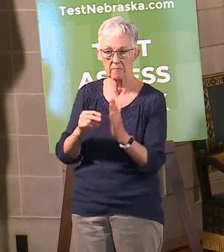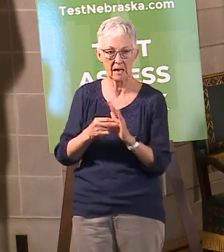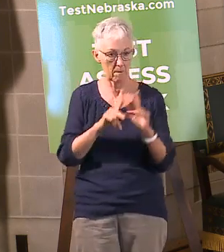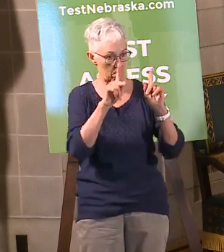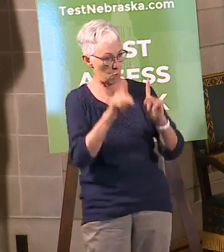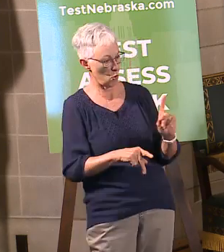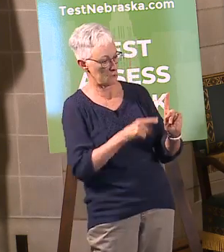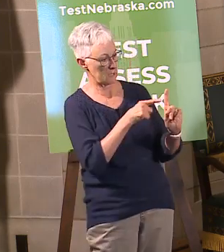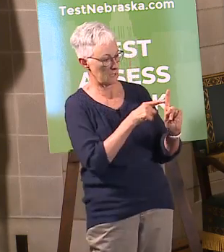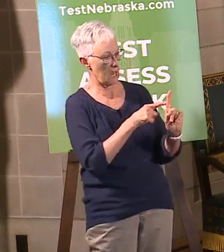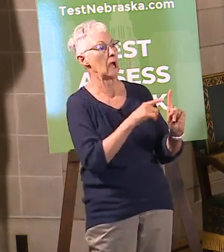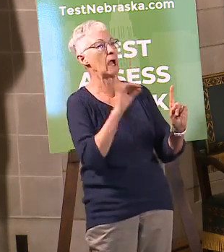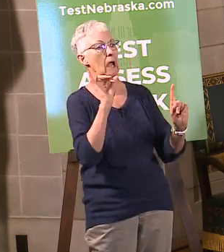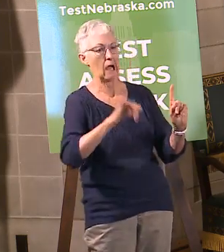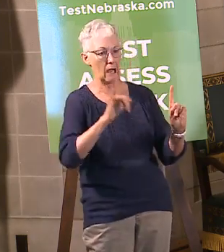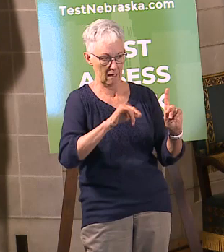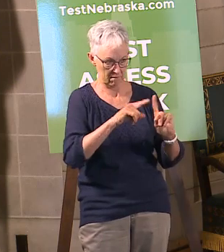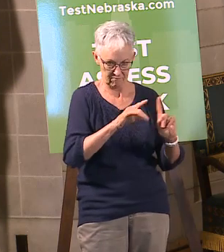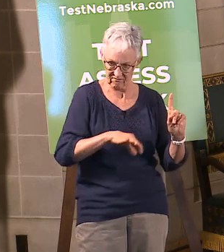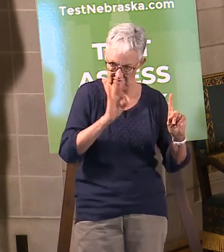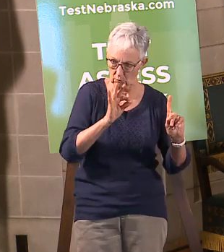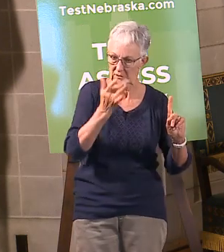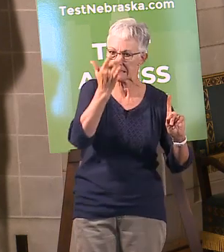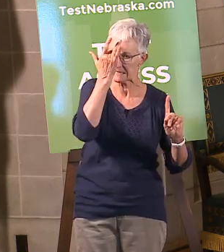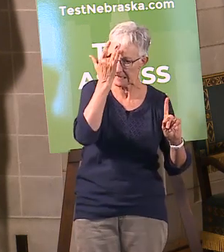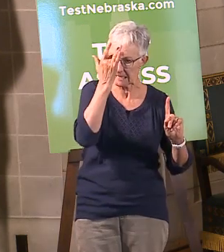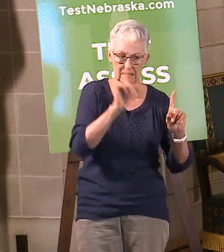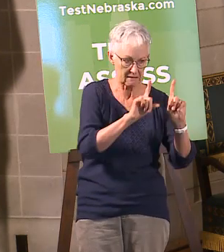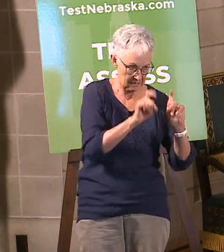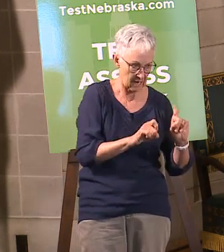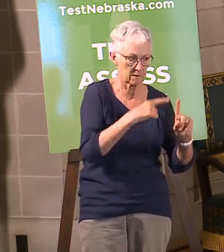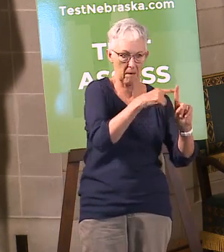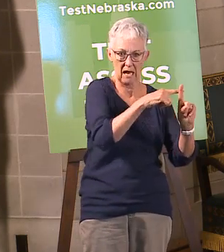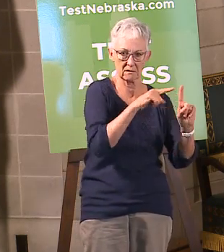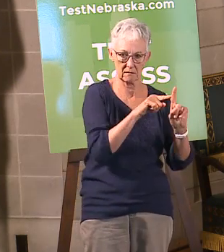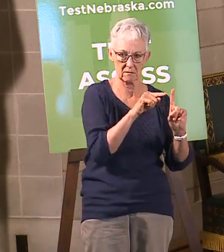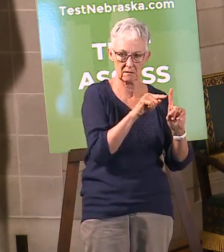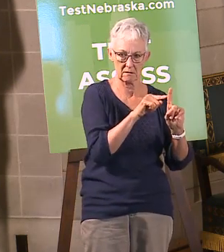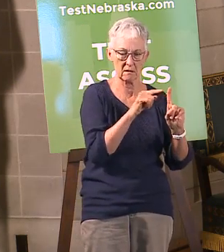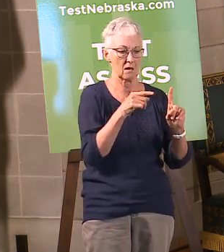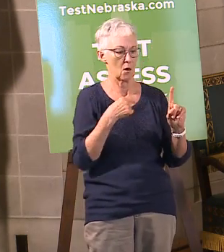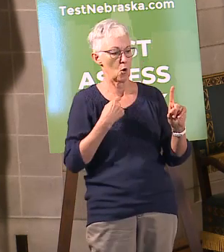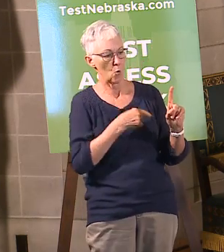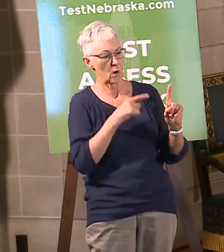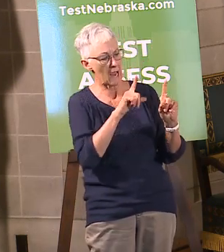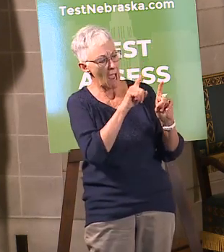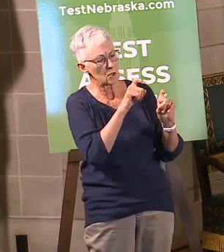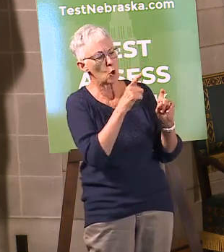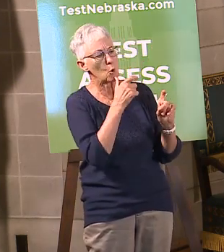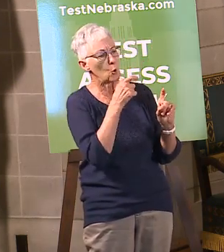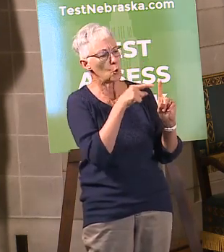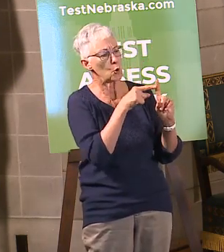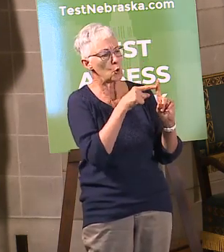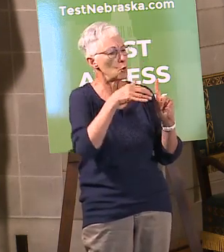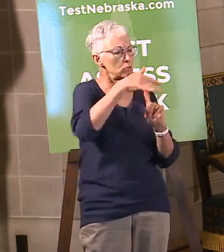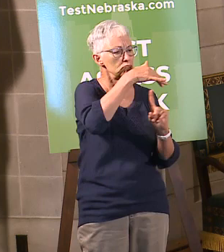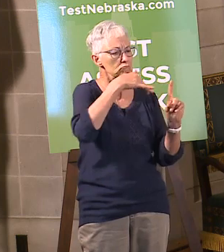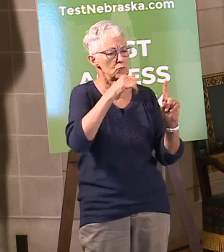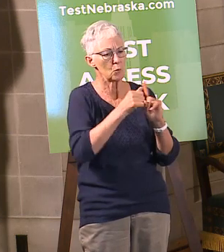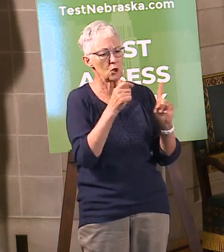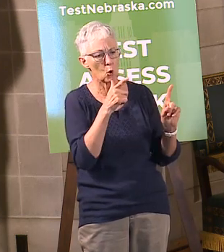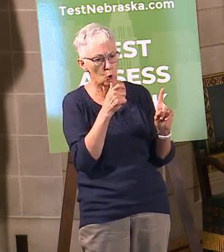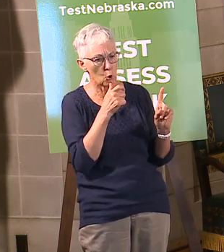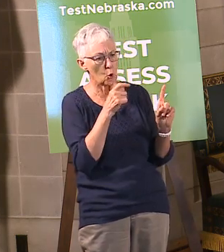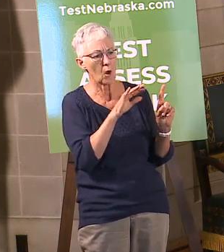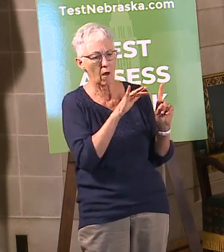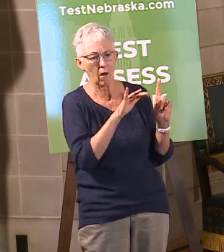about who they work with, and if they tell us who they work with, then we will contact those people. If they give us permission, we can also